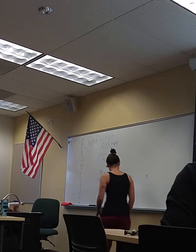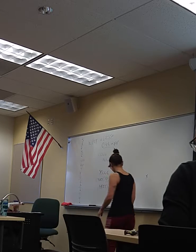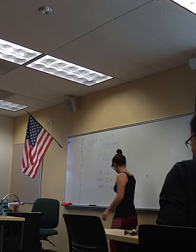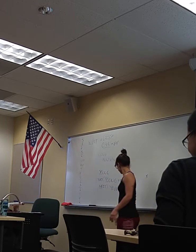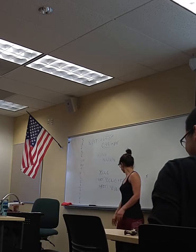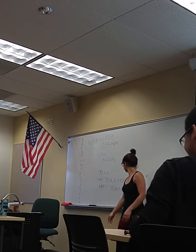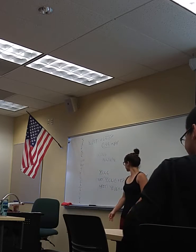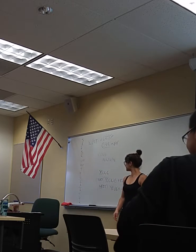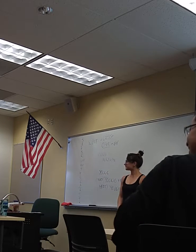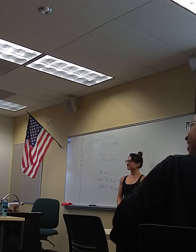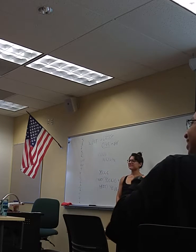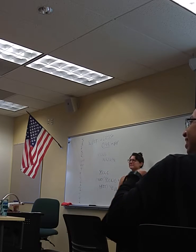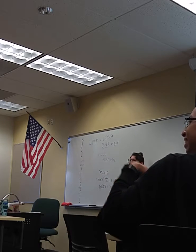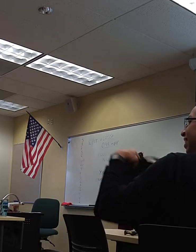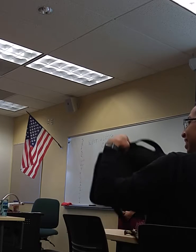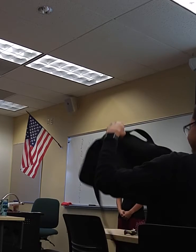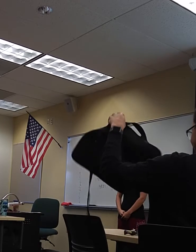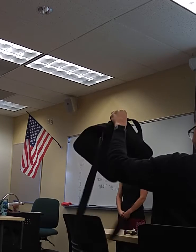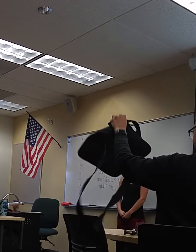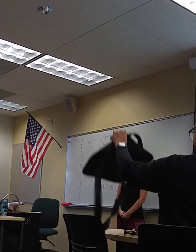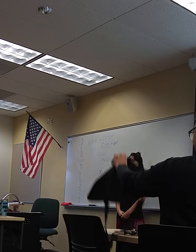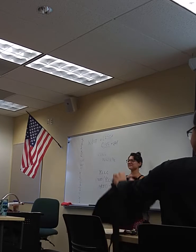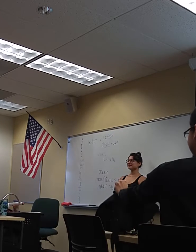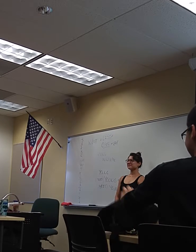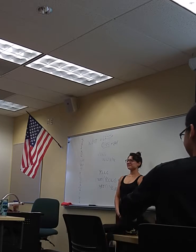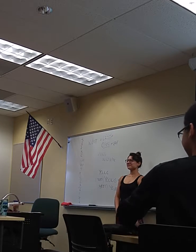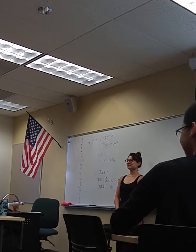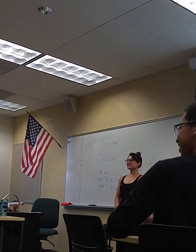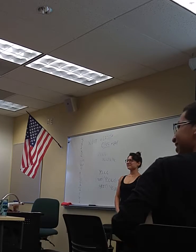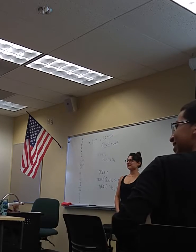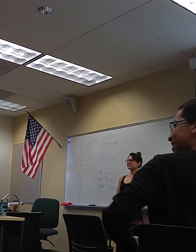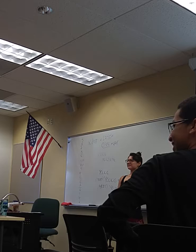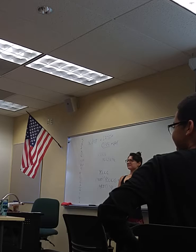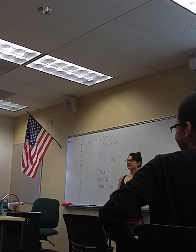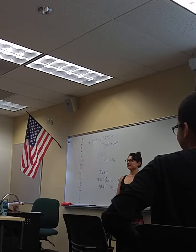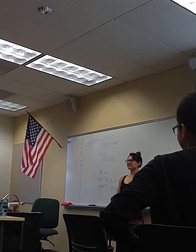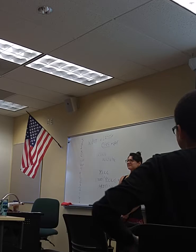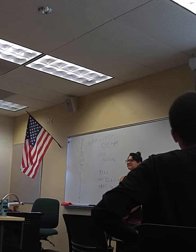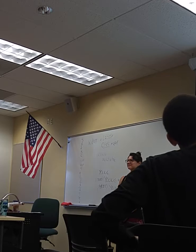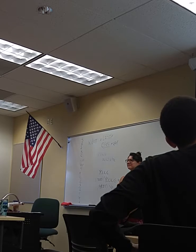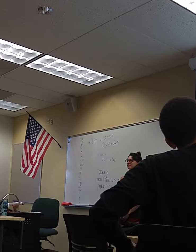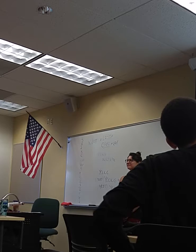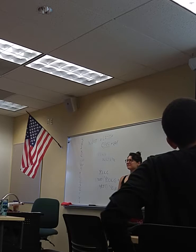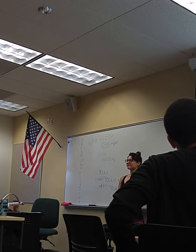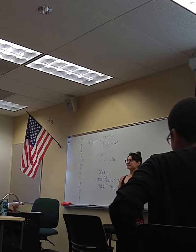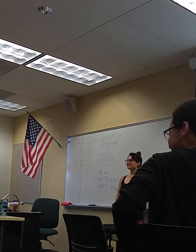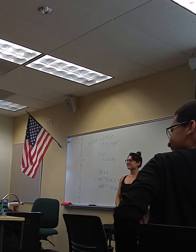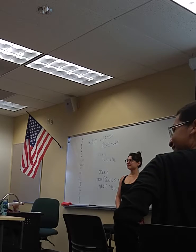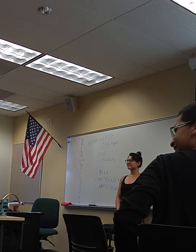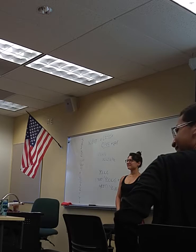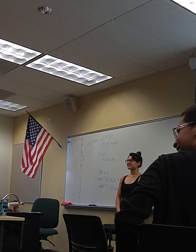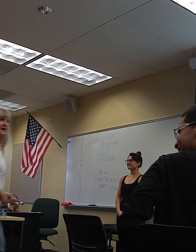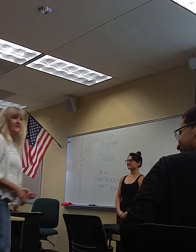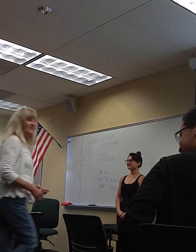thing you ever saw in your life? They all agree, Mariana. They're like, oh my gosh, it's horrible. My brain was pretty nice. How'd she